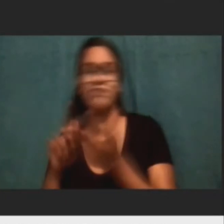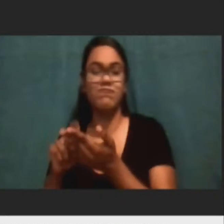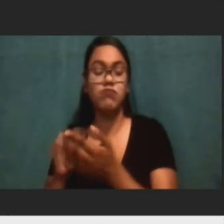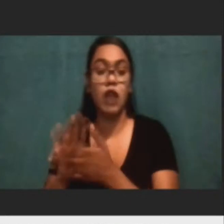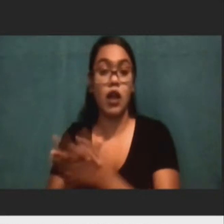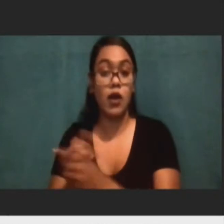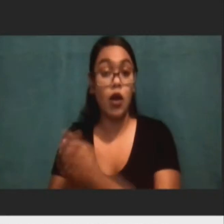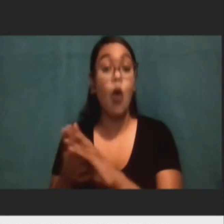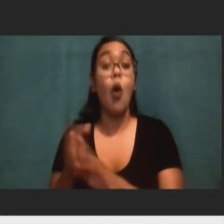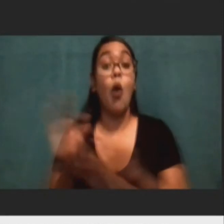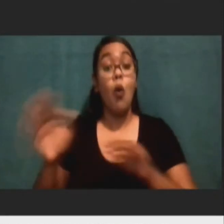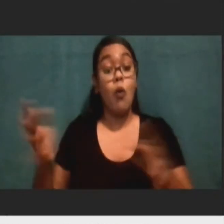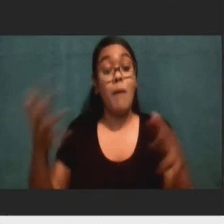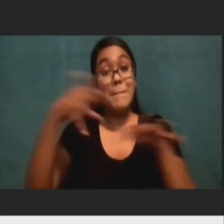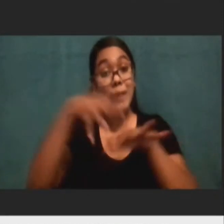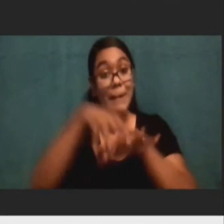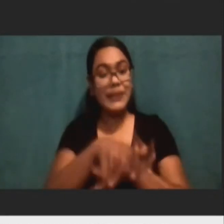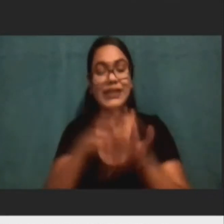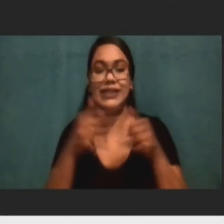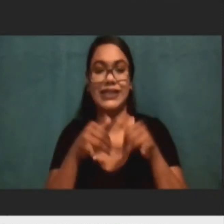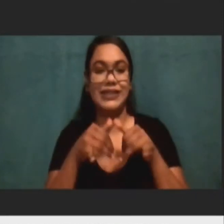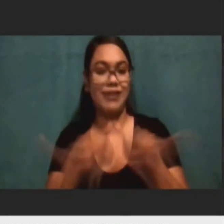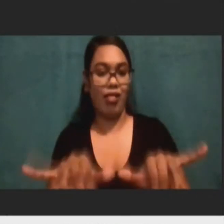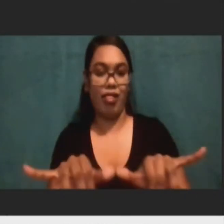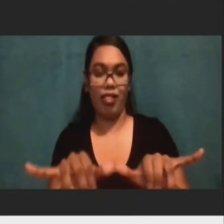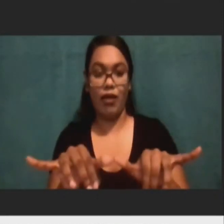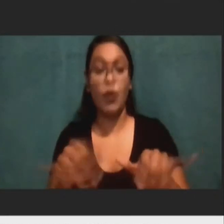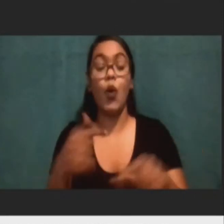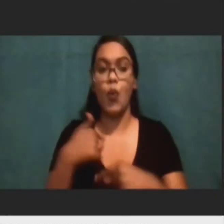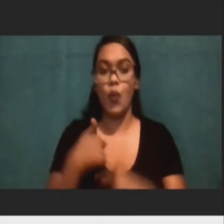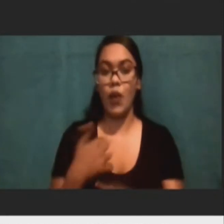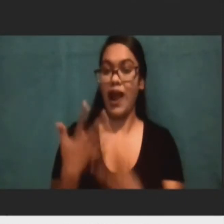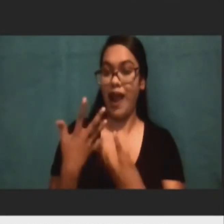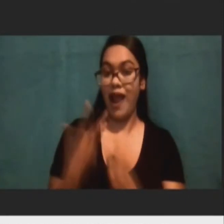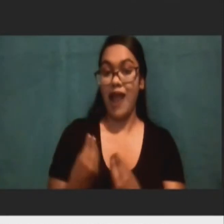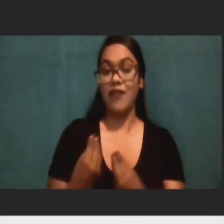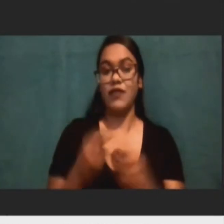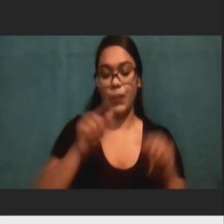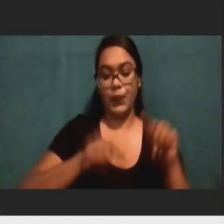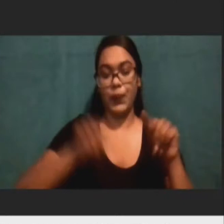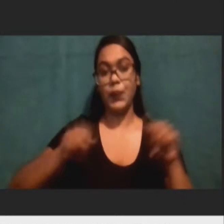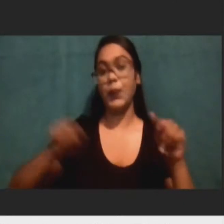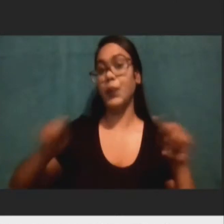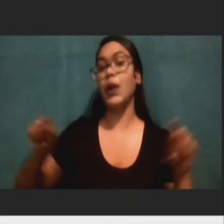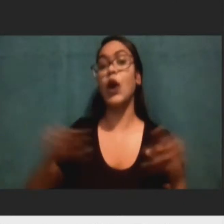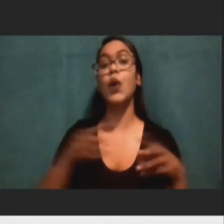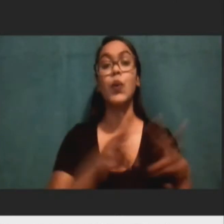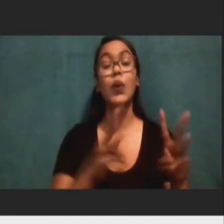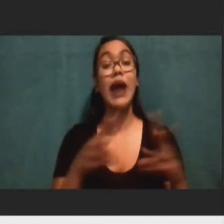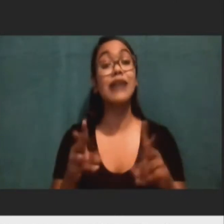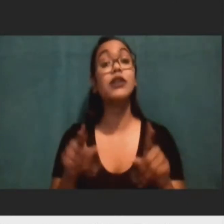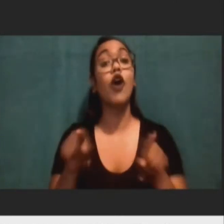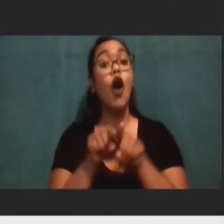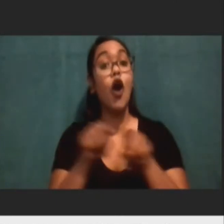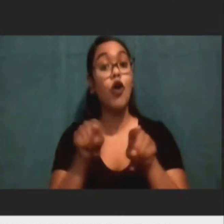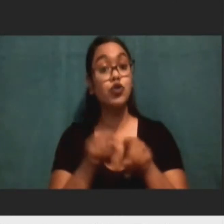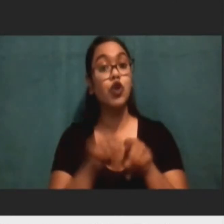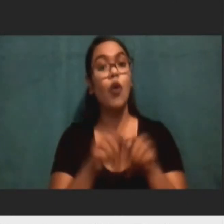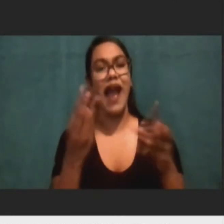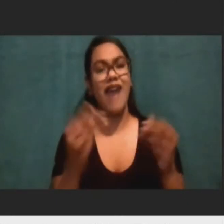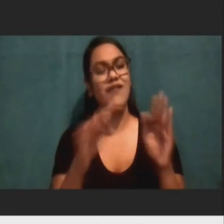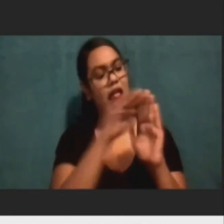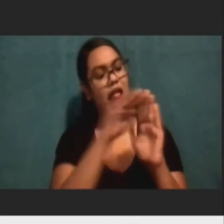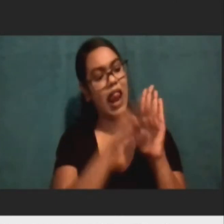redundancy, you create a common mindfulness, and you create checklists, which we have at the moment, and we are monitoring on a